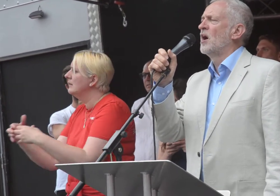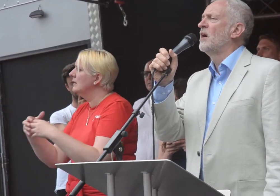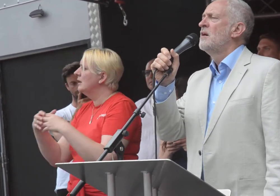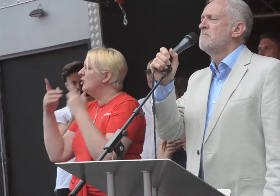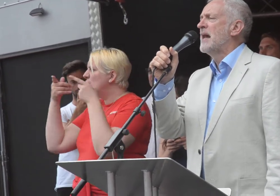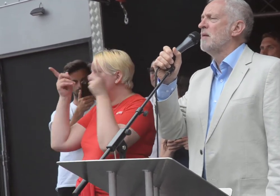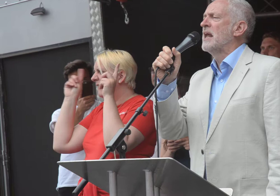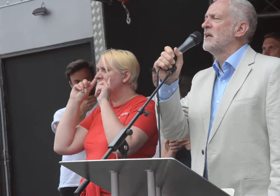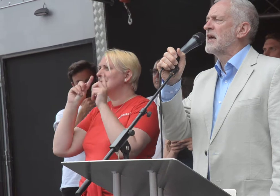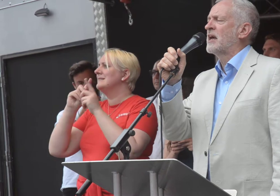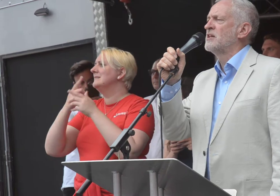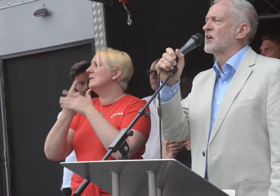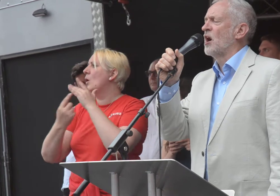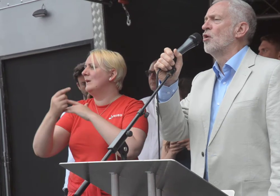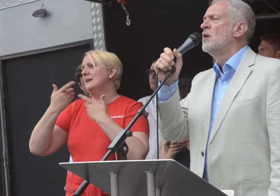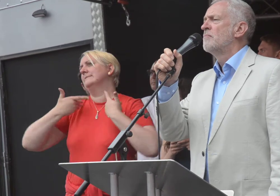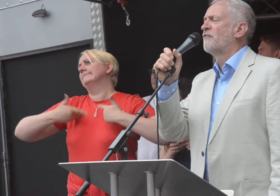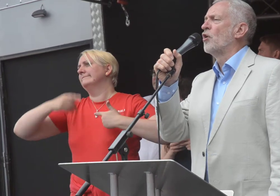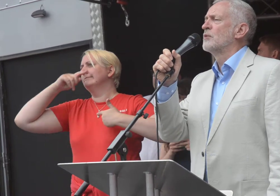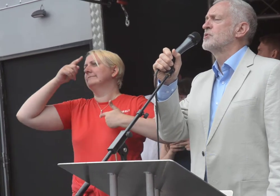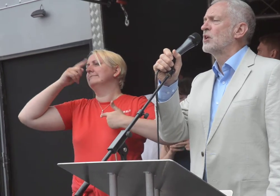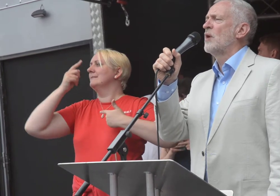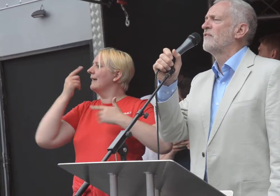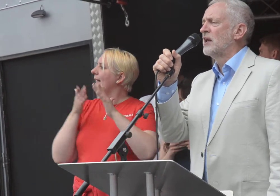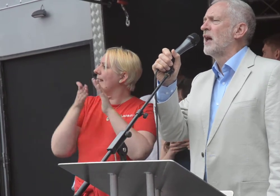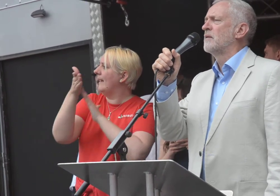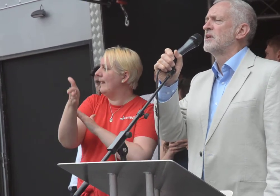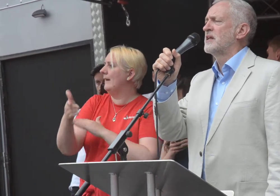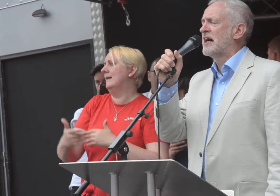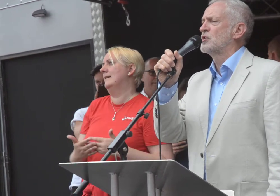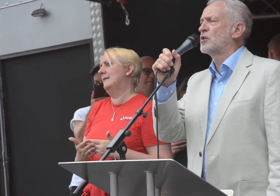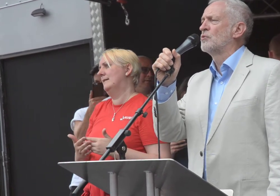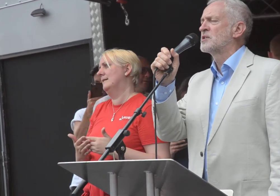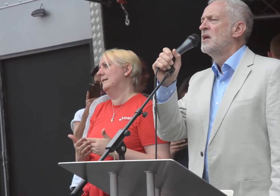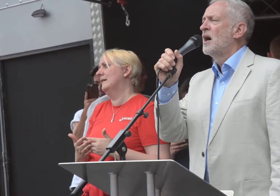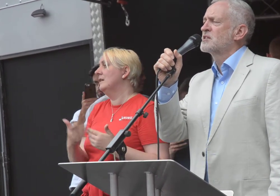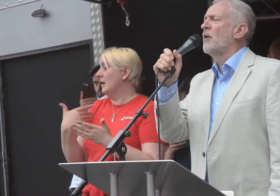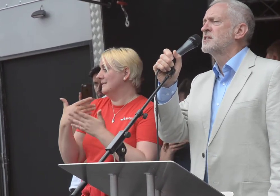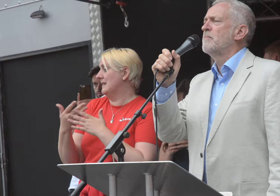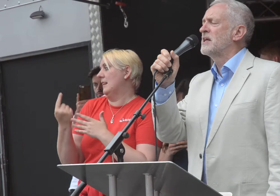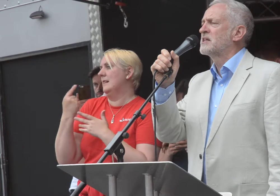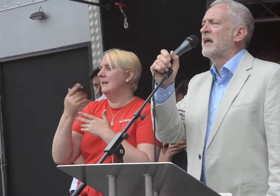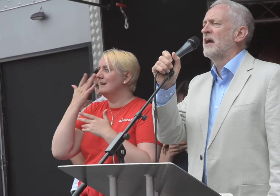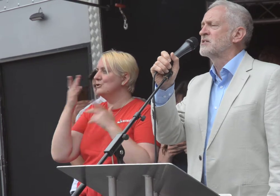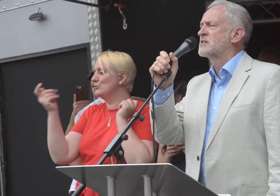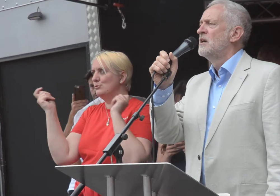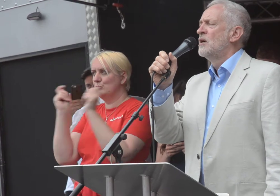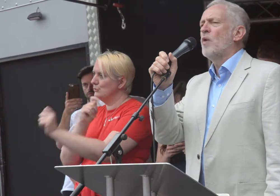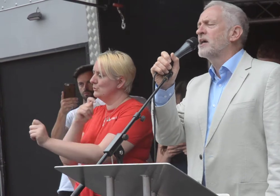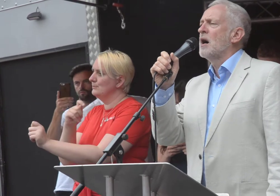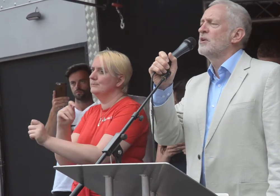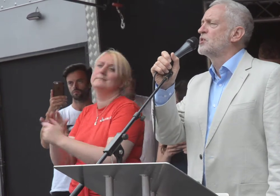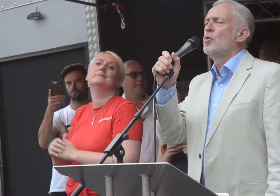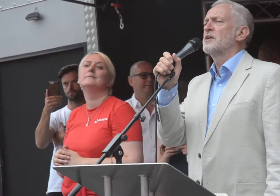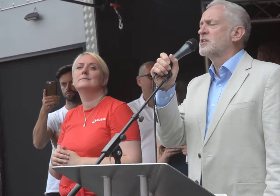they were many, many decades ago, before there was a degree of enlightenment in attitudes. And so I simply say this,